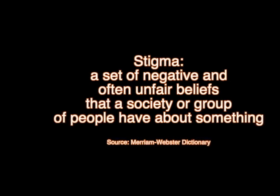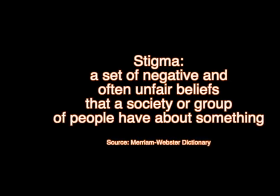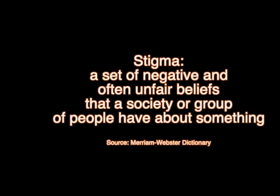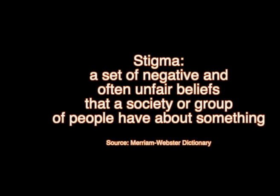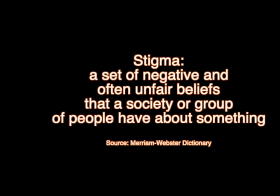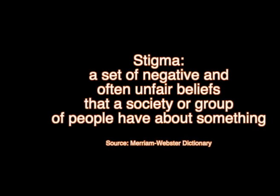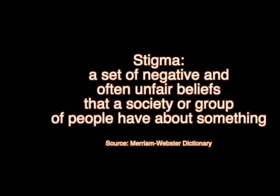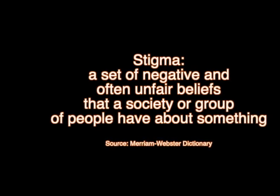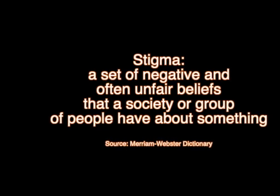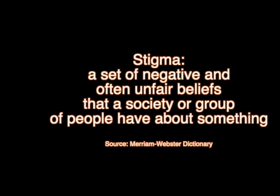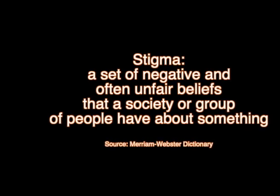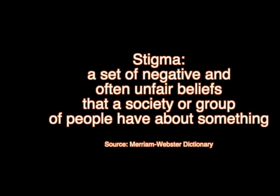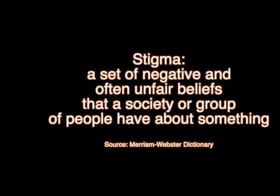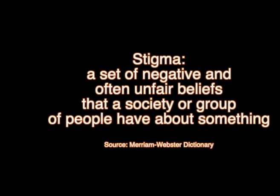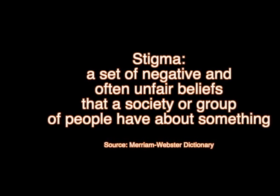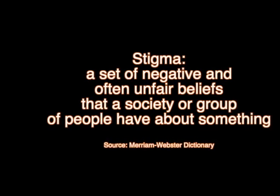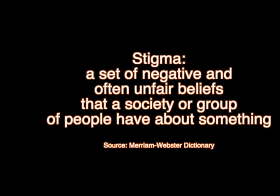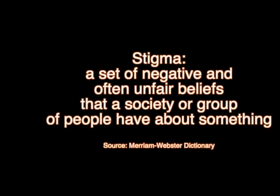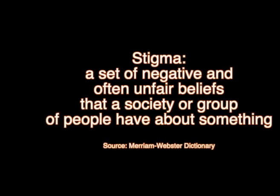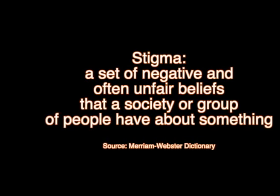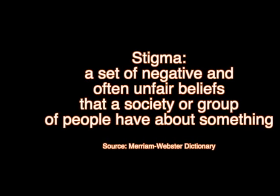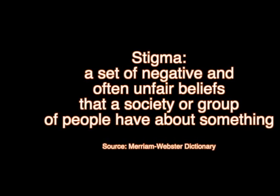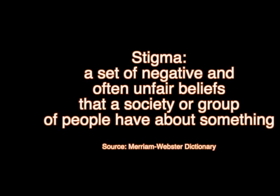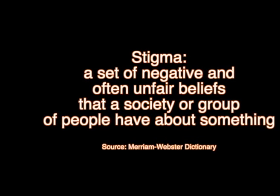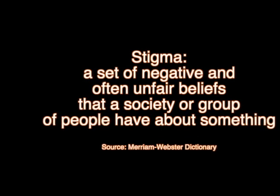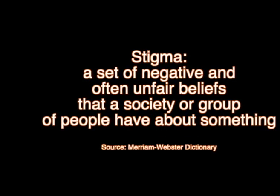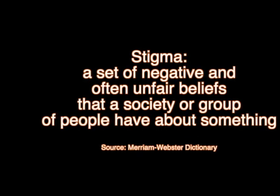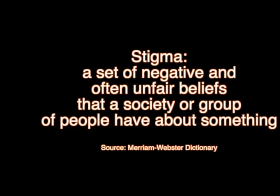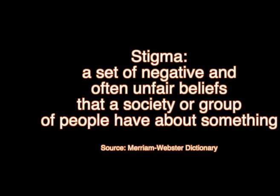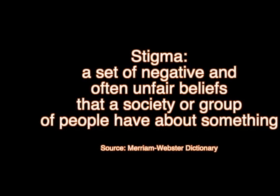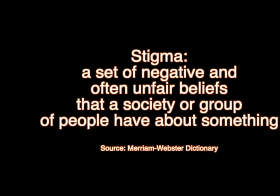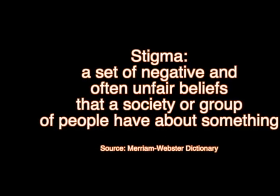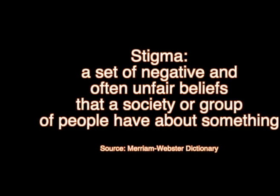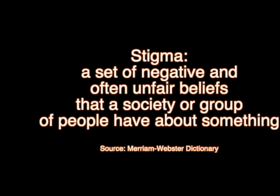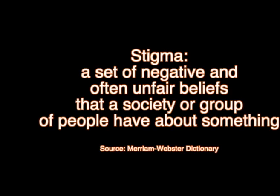of negative and often unfair beliefs that a society or group of people have about something.